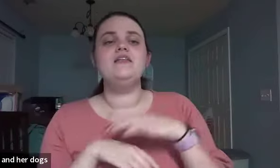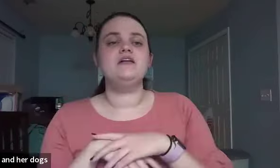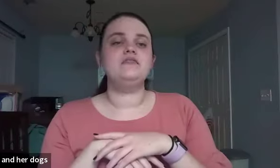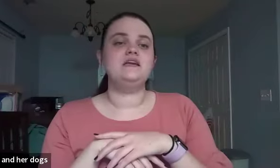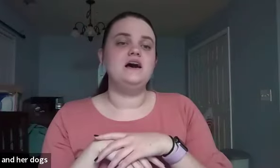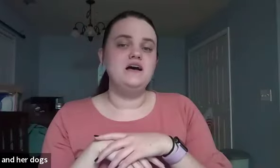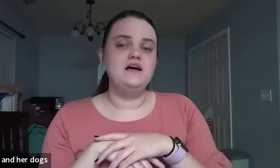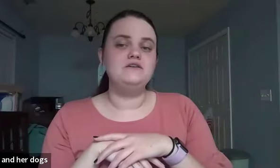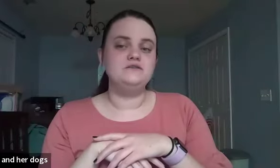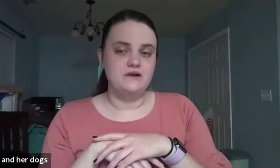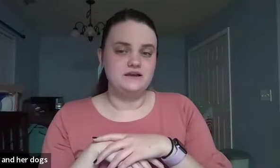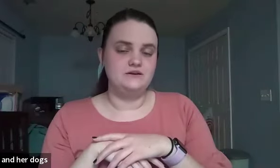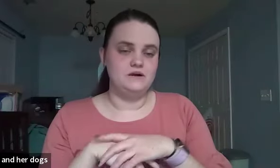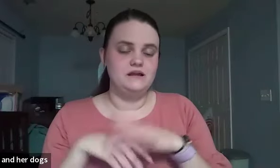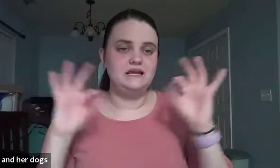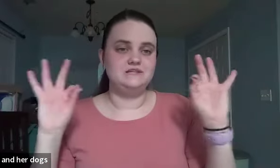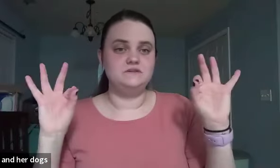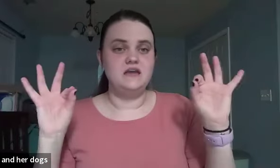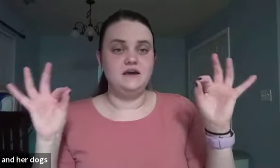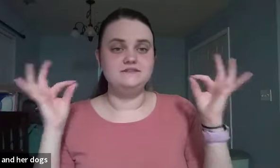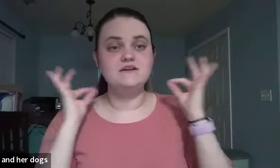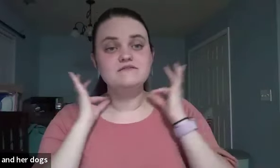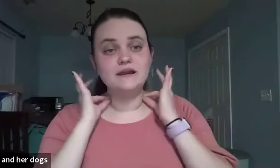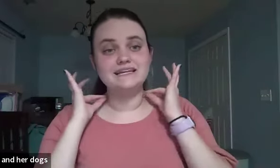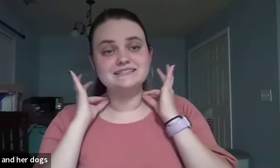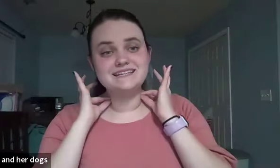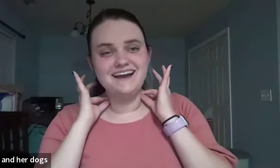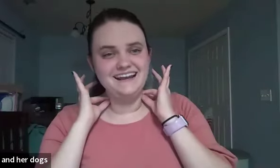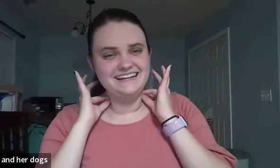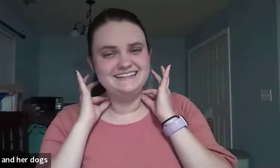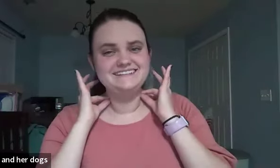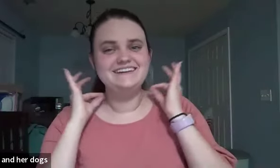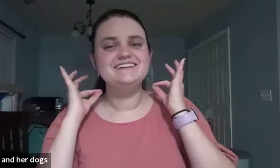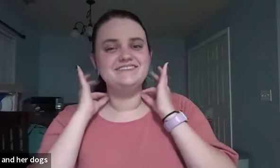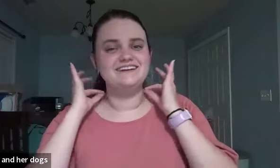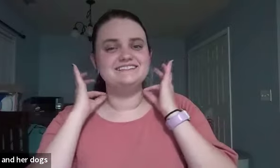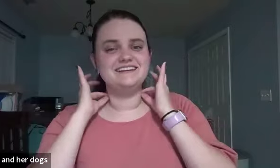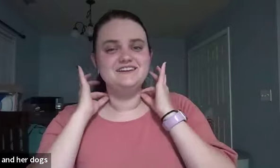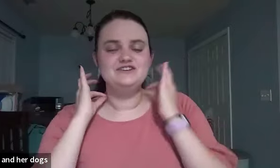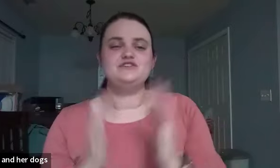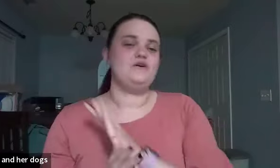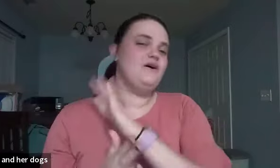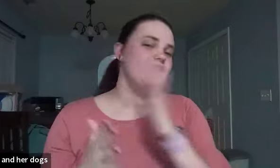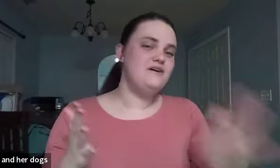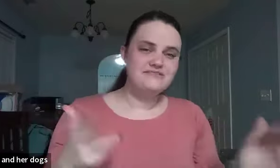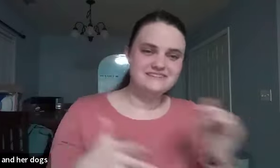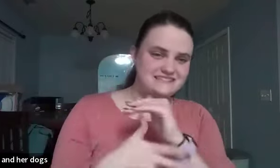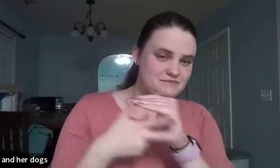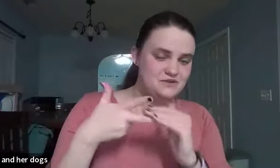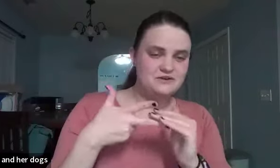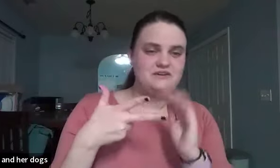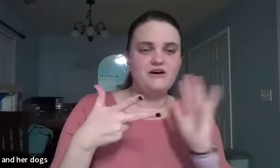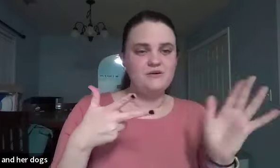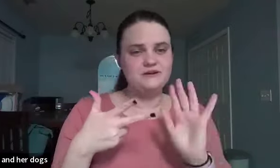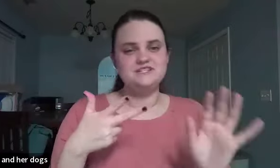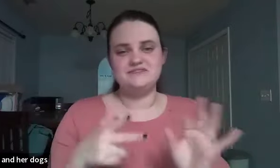And then the other final one is with F's, Frankenstein. Frankenstein. So they're all similar. They all pretty much